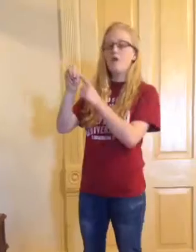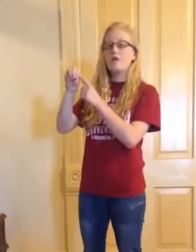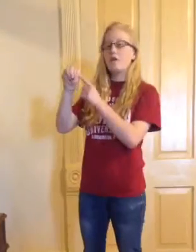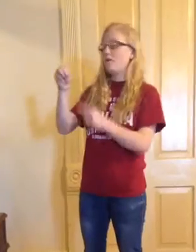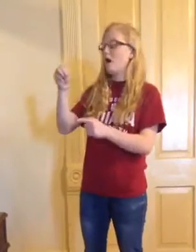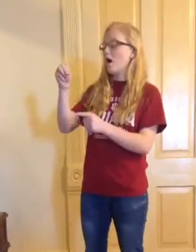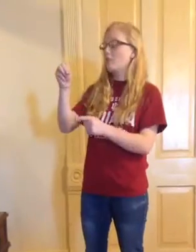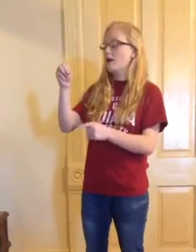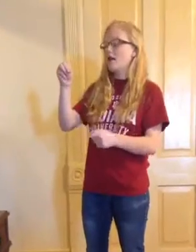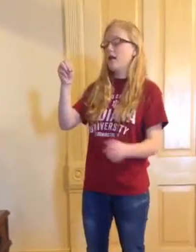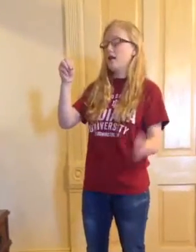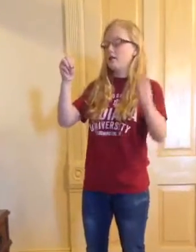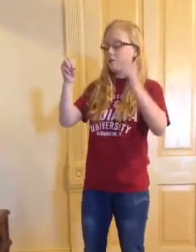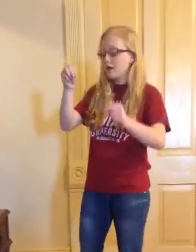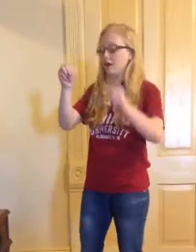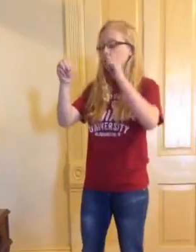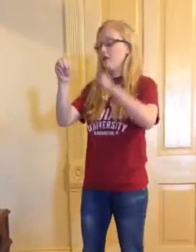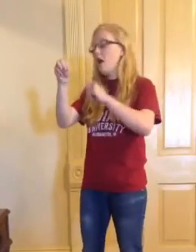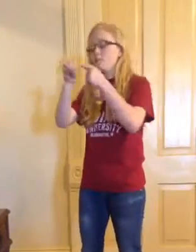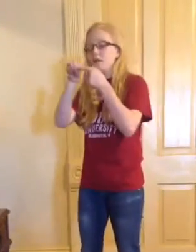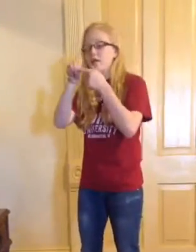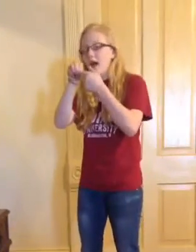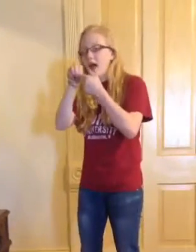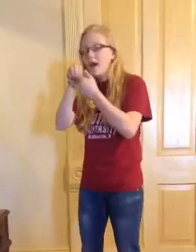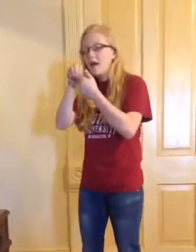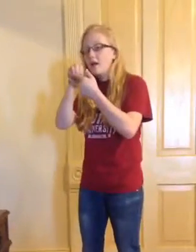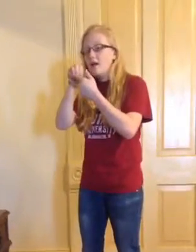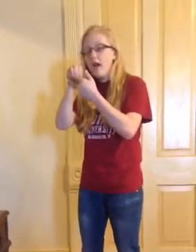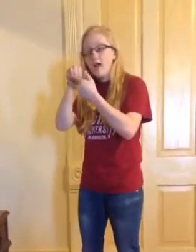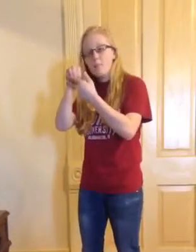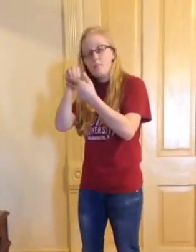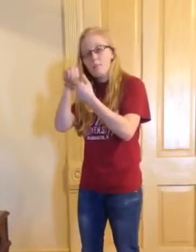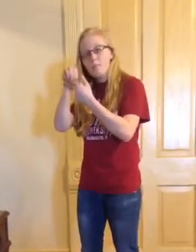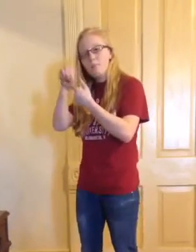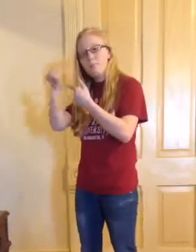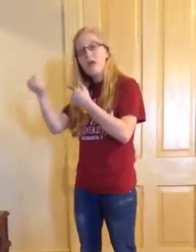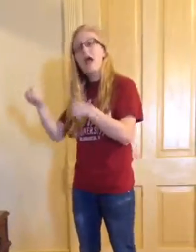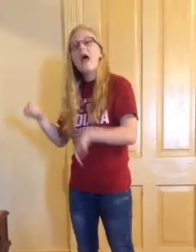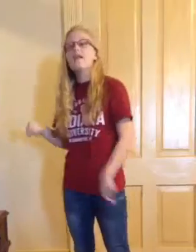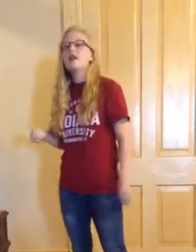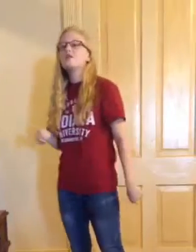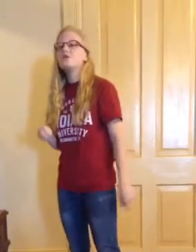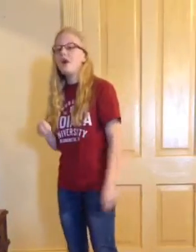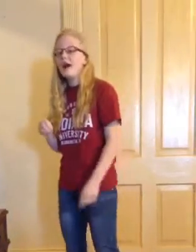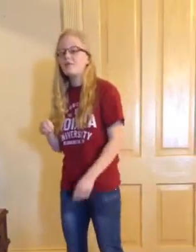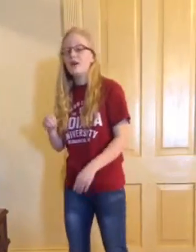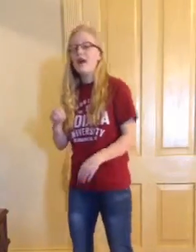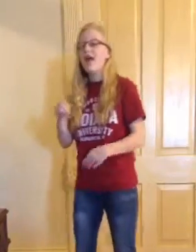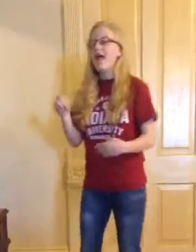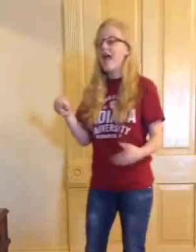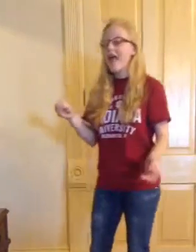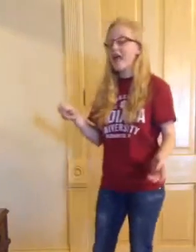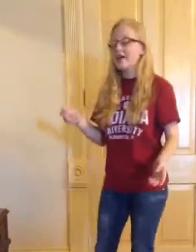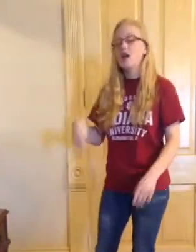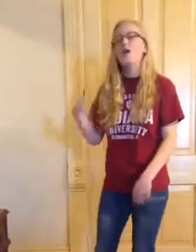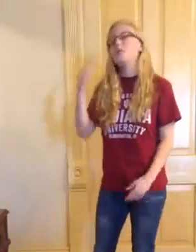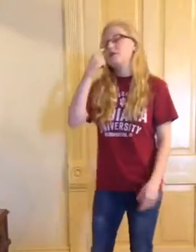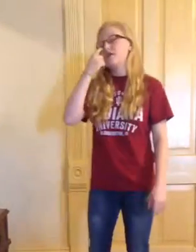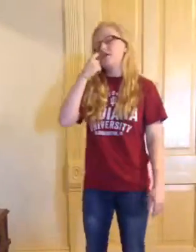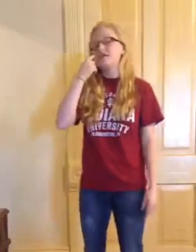your thumb, like the 3 little humps in the L, M. Next you have N, which is the